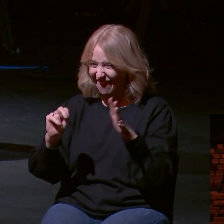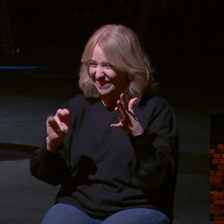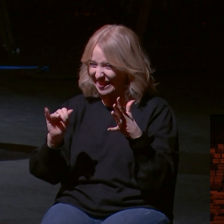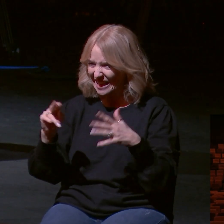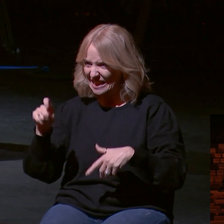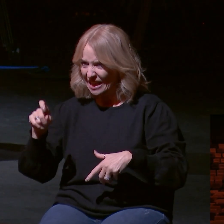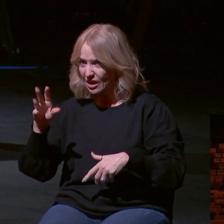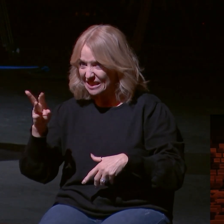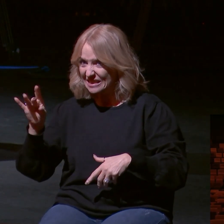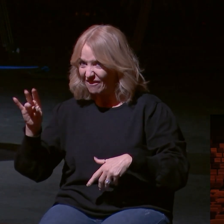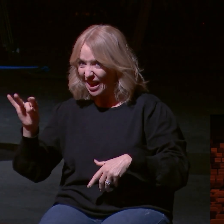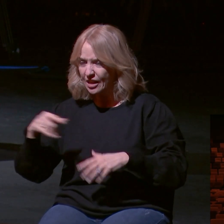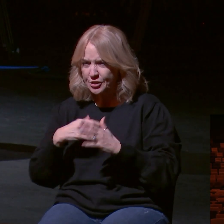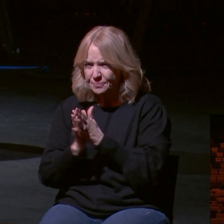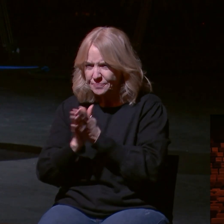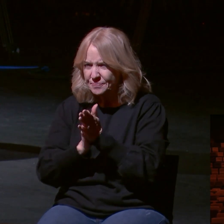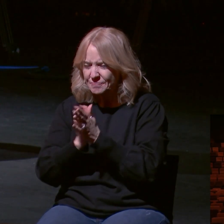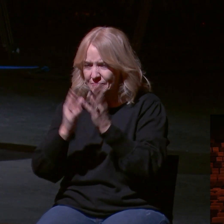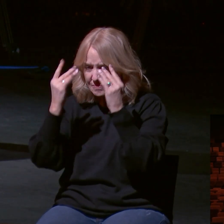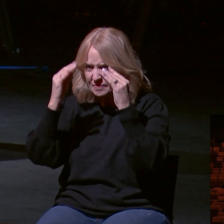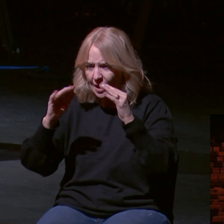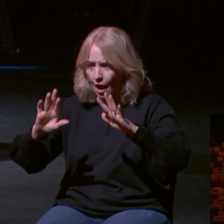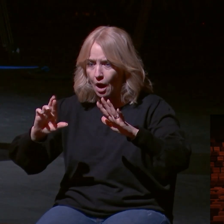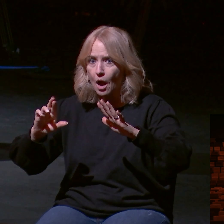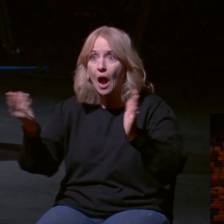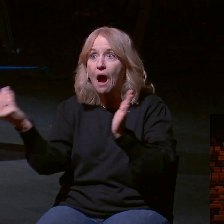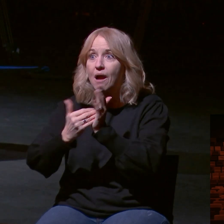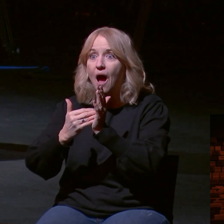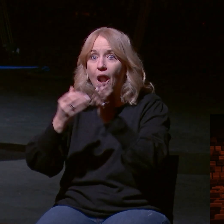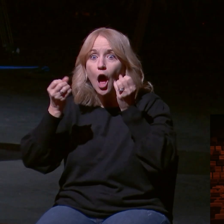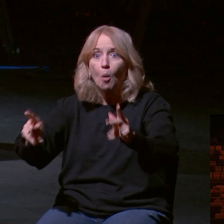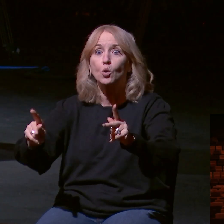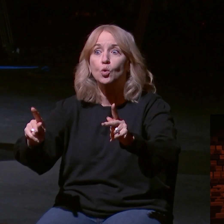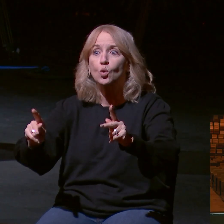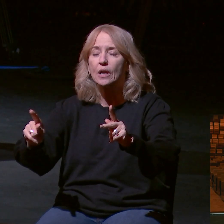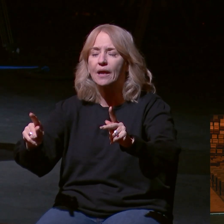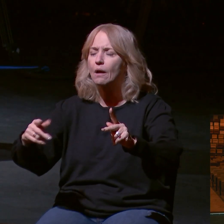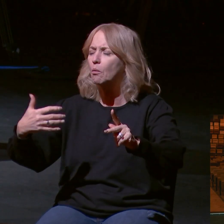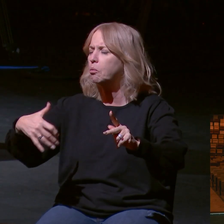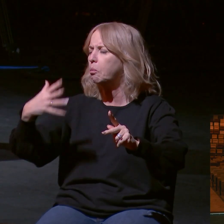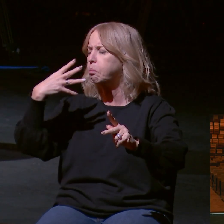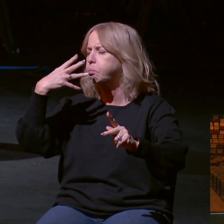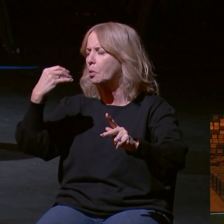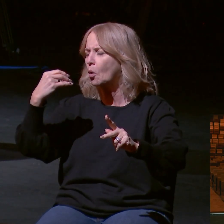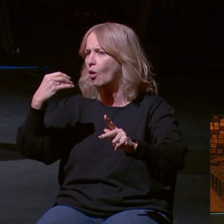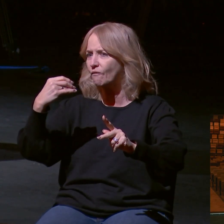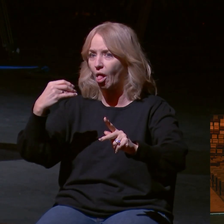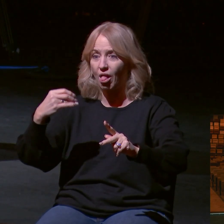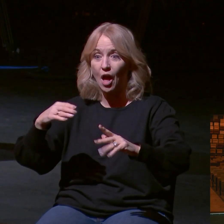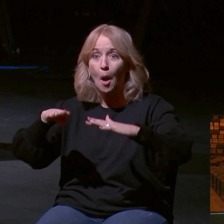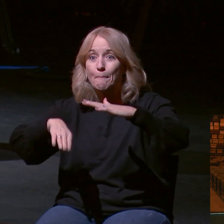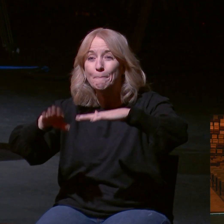then he received a chance at redemption. And you can't script it any better. Bottom of the 9th,